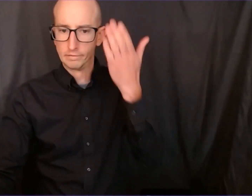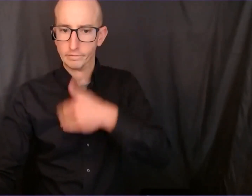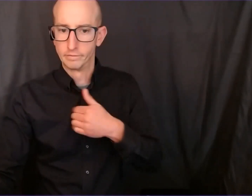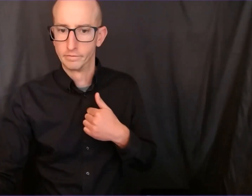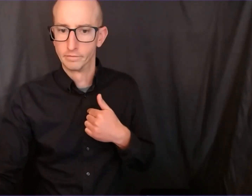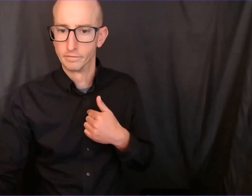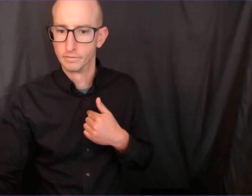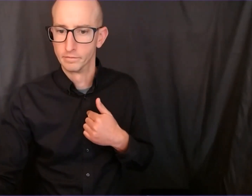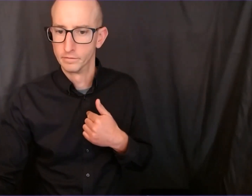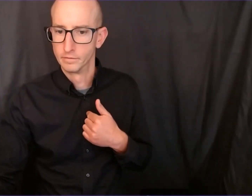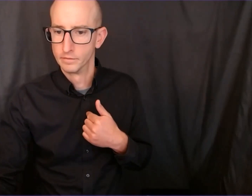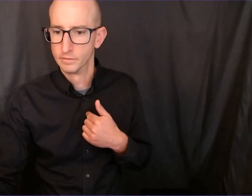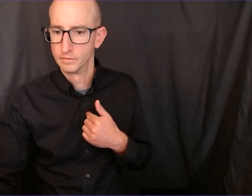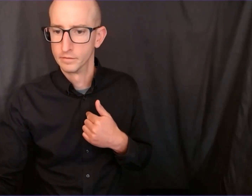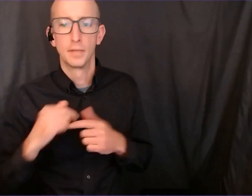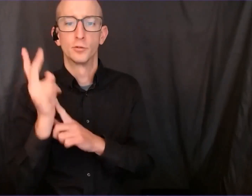2 minutes.